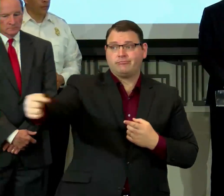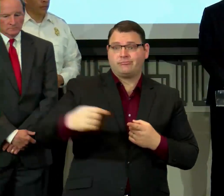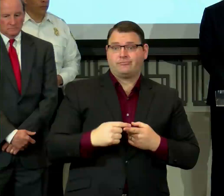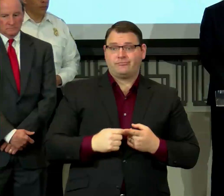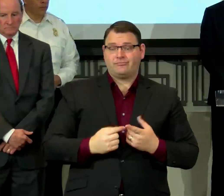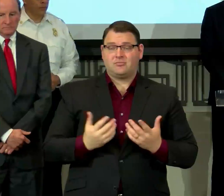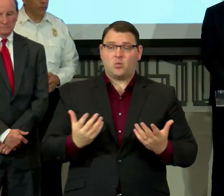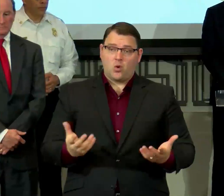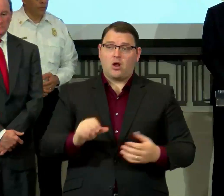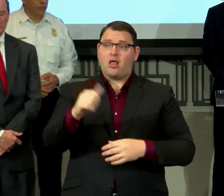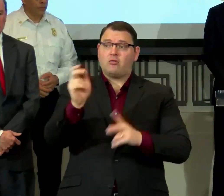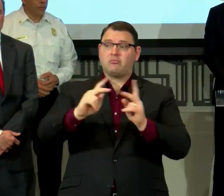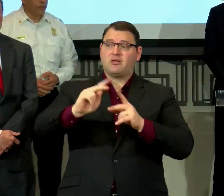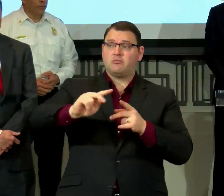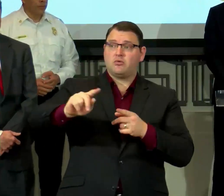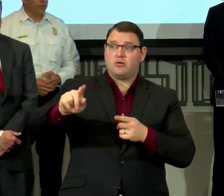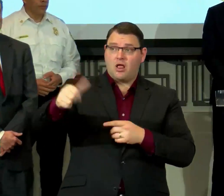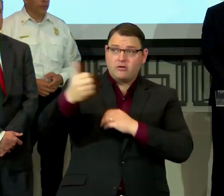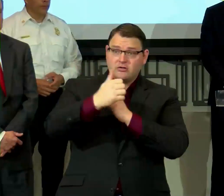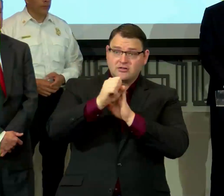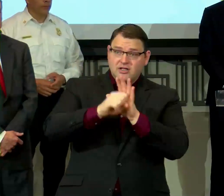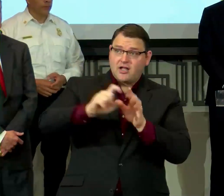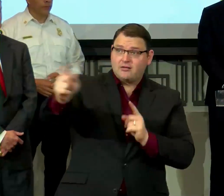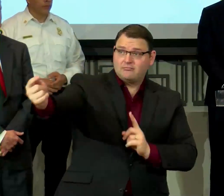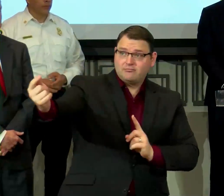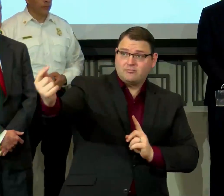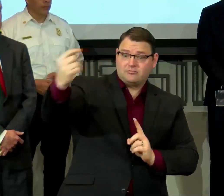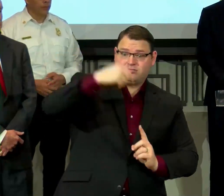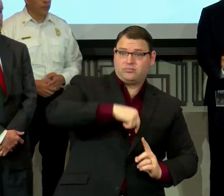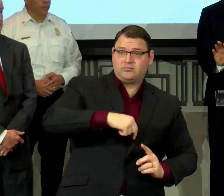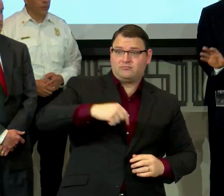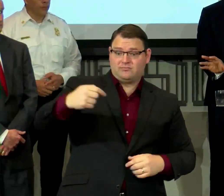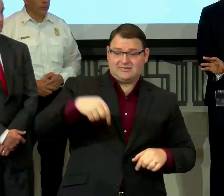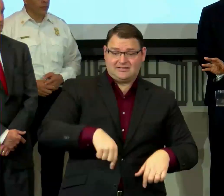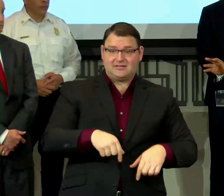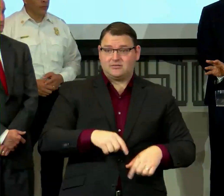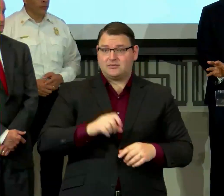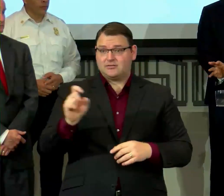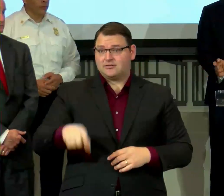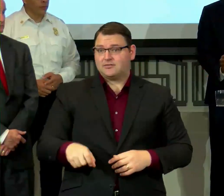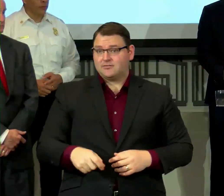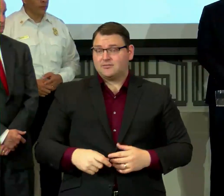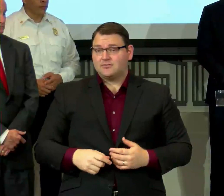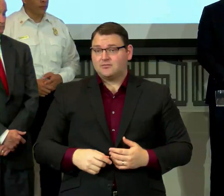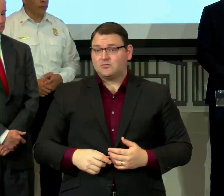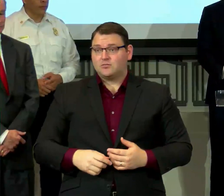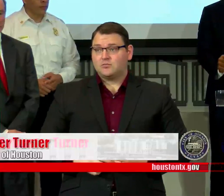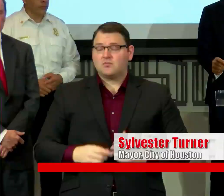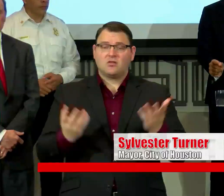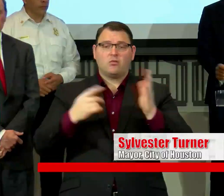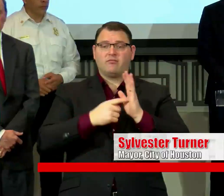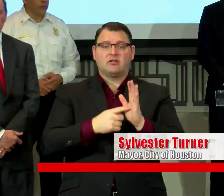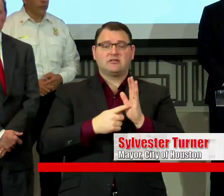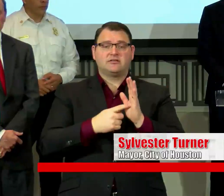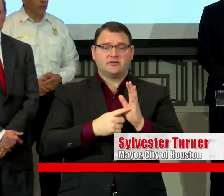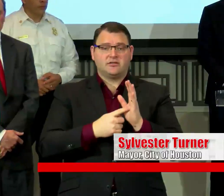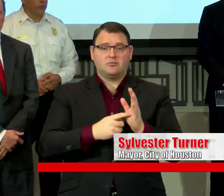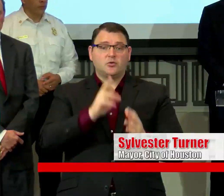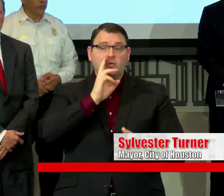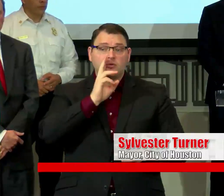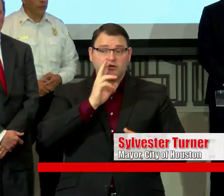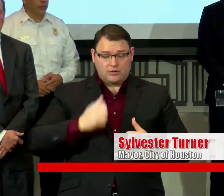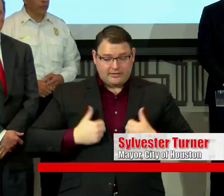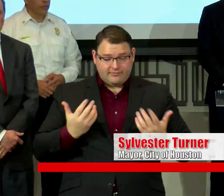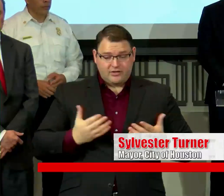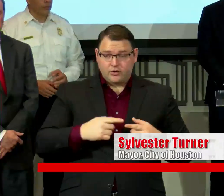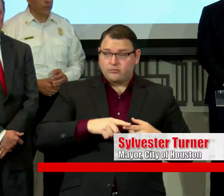of Texas, but let me talk about people who are, let's say Houstonians who are traveling outside and then coming back. If you leave the state of Texas,